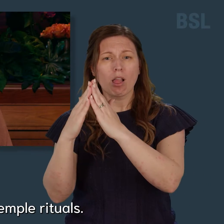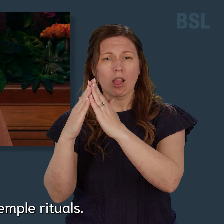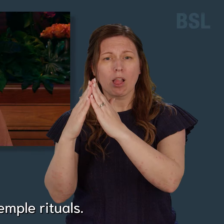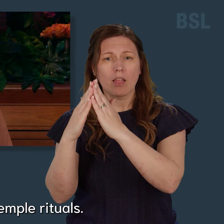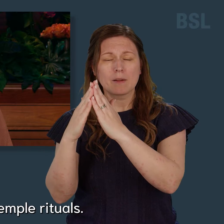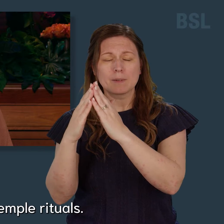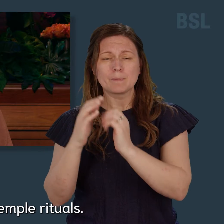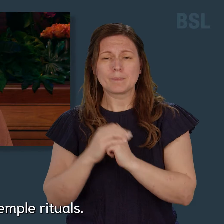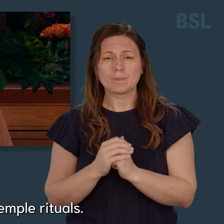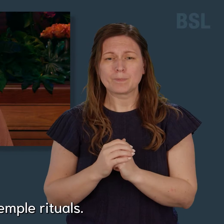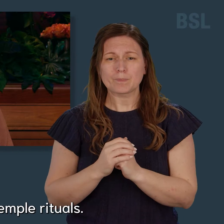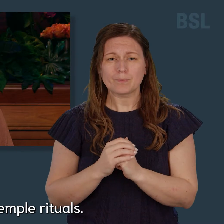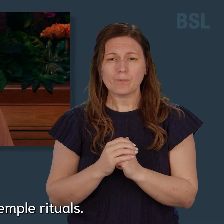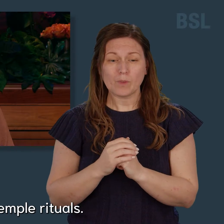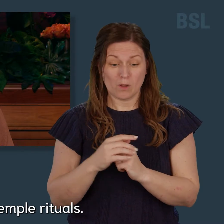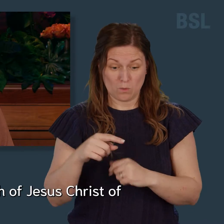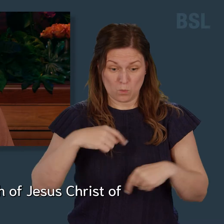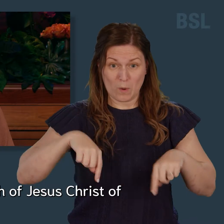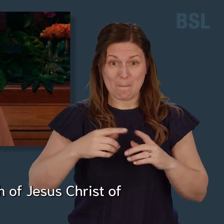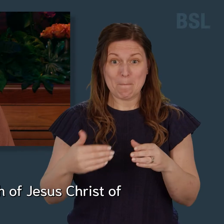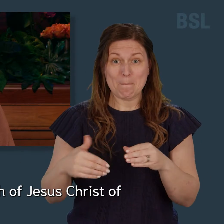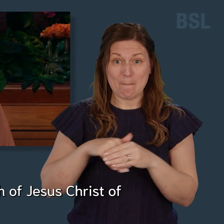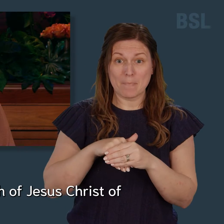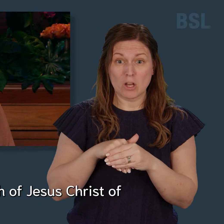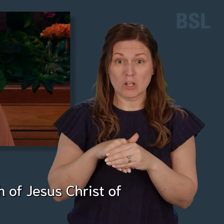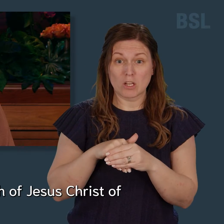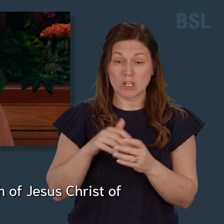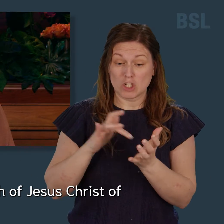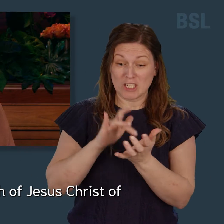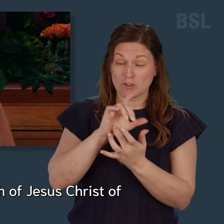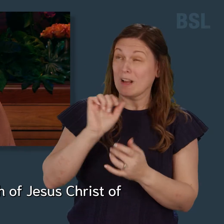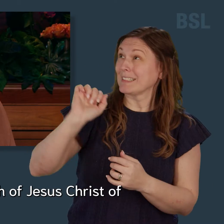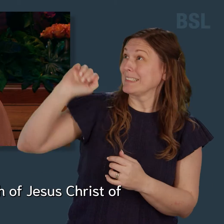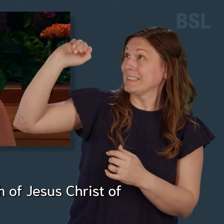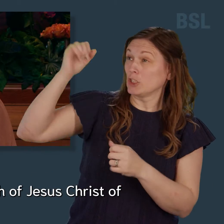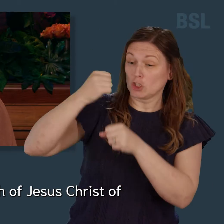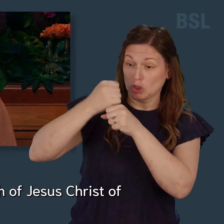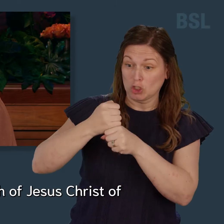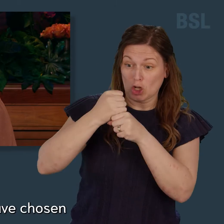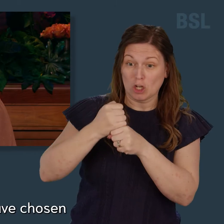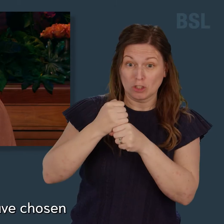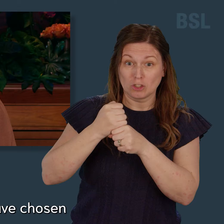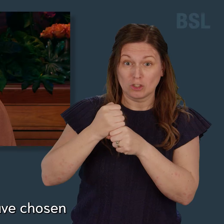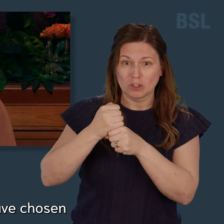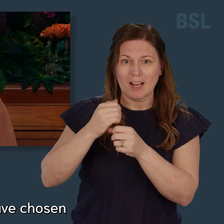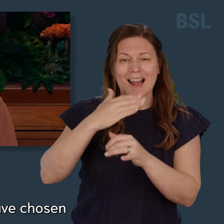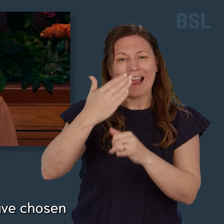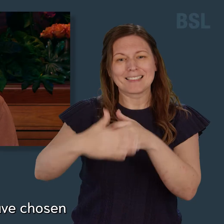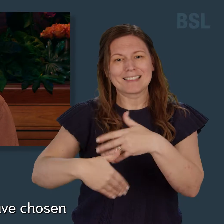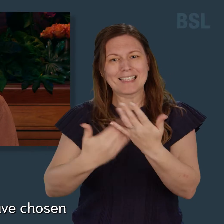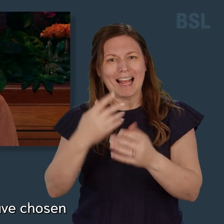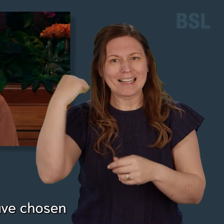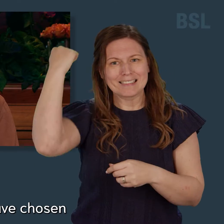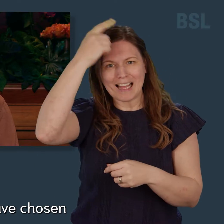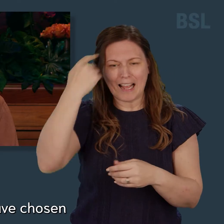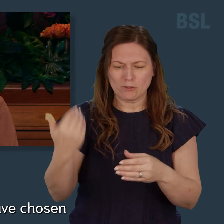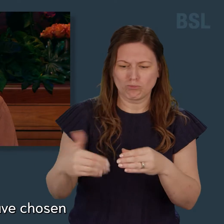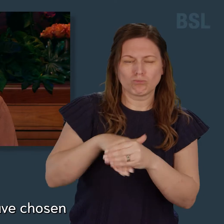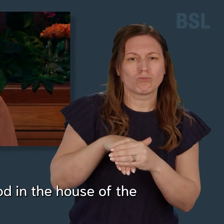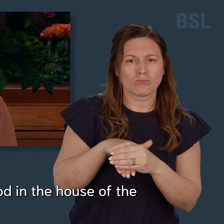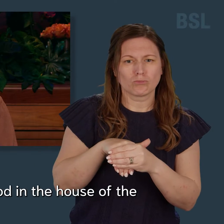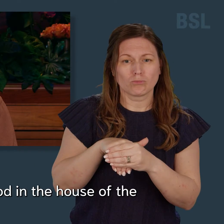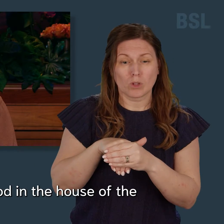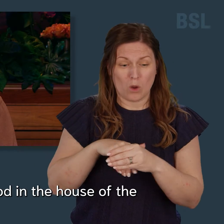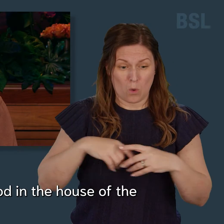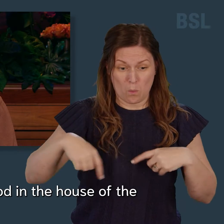with temple rituals. As members of the Church of Jesus Christ of Latter-day Saints, those of us who have